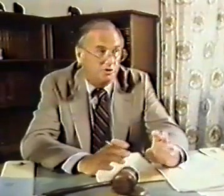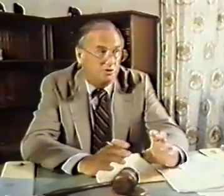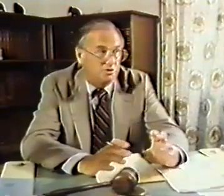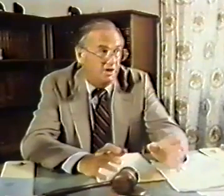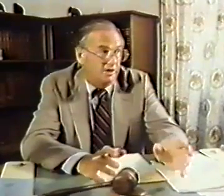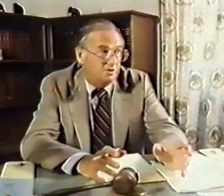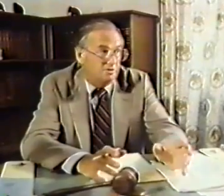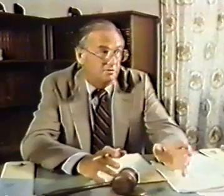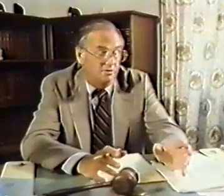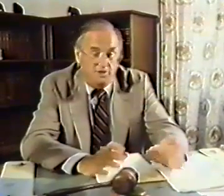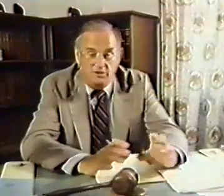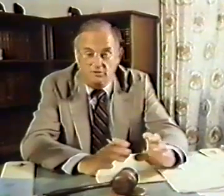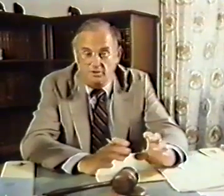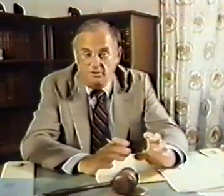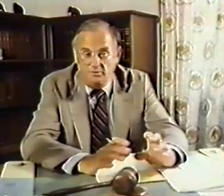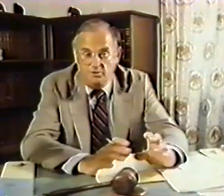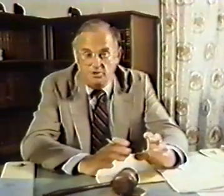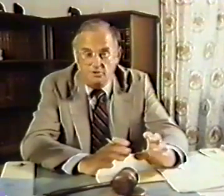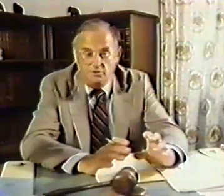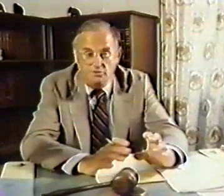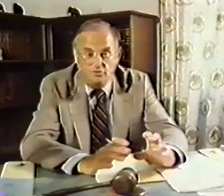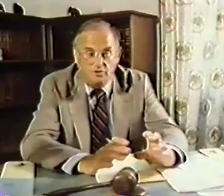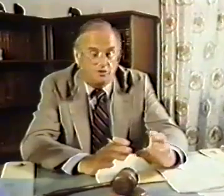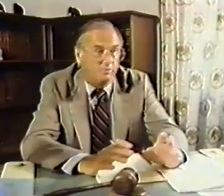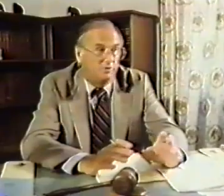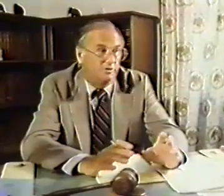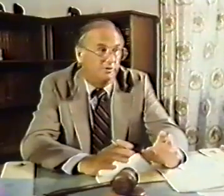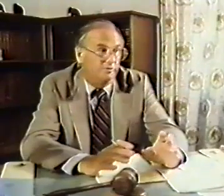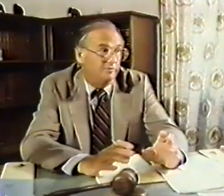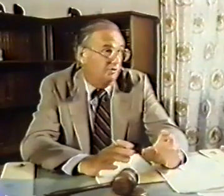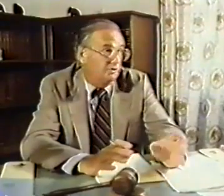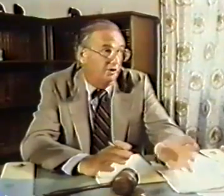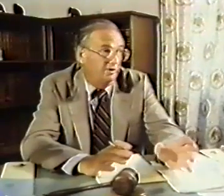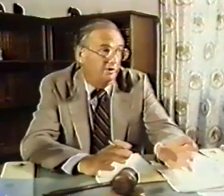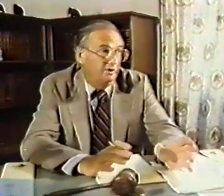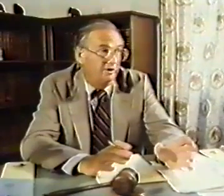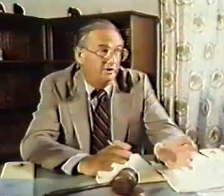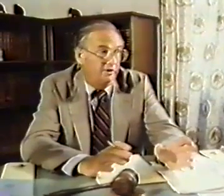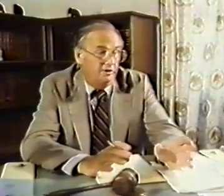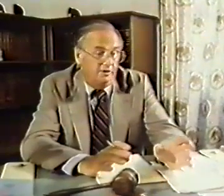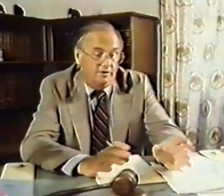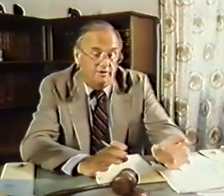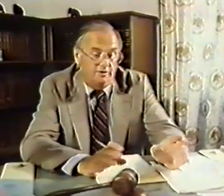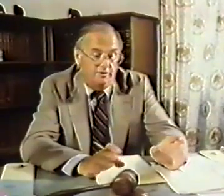minority which is sex, the minority which is disabled and retarded.